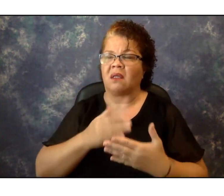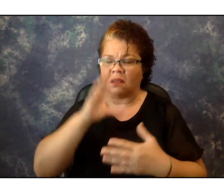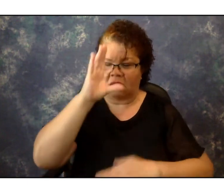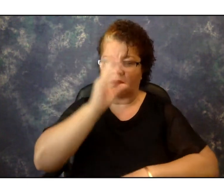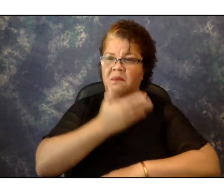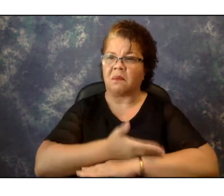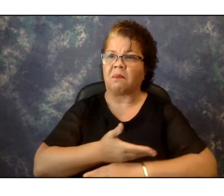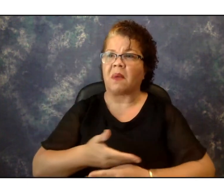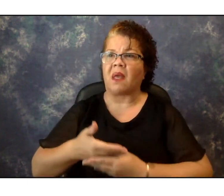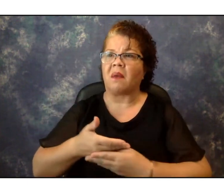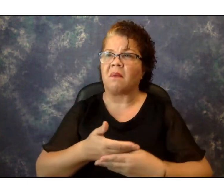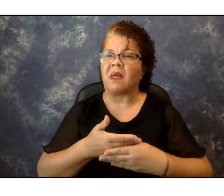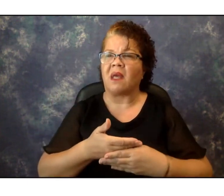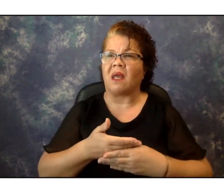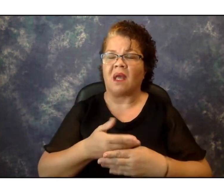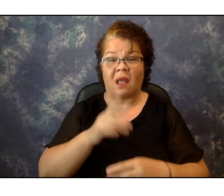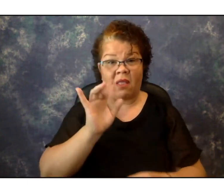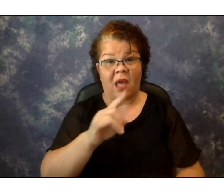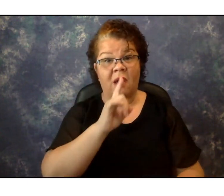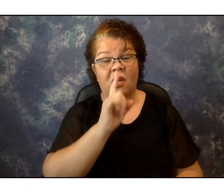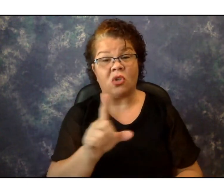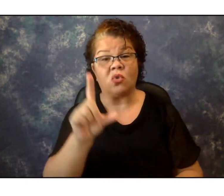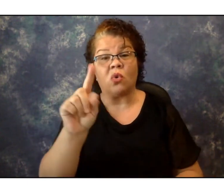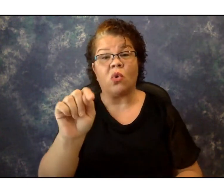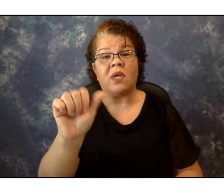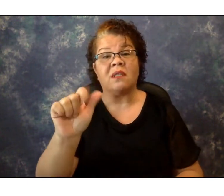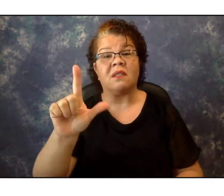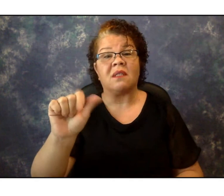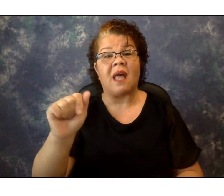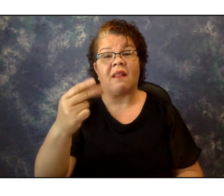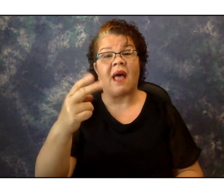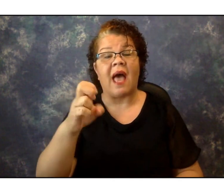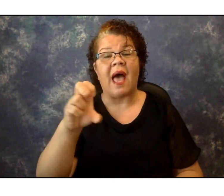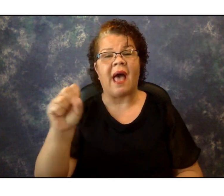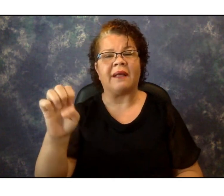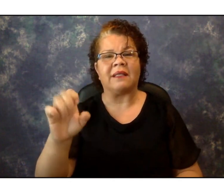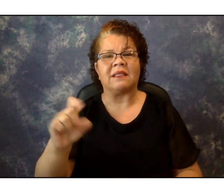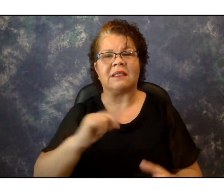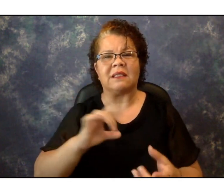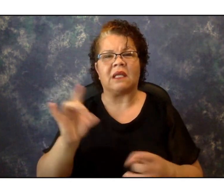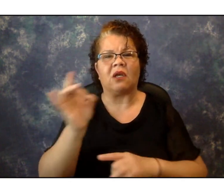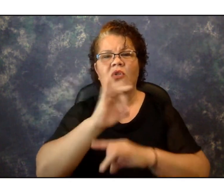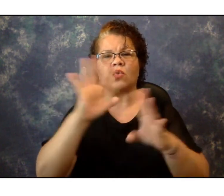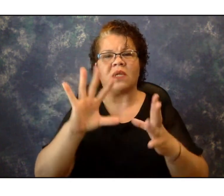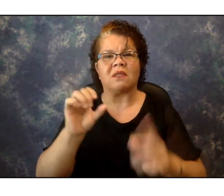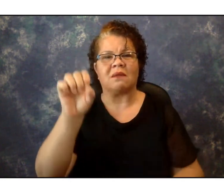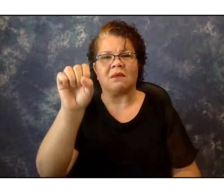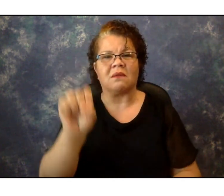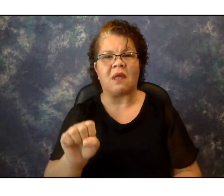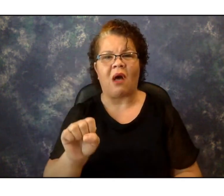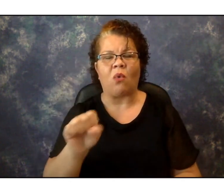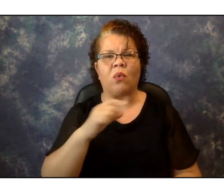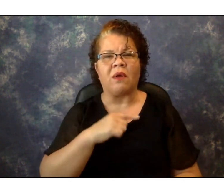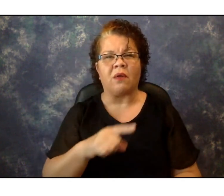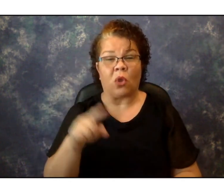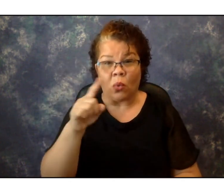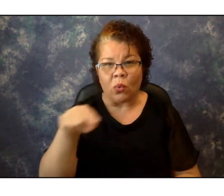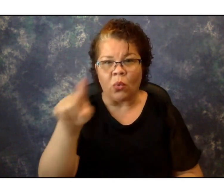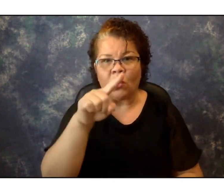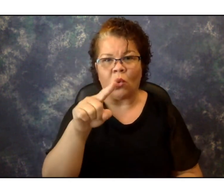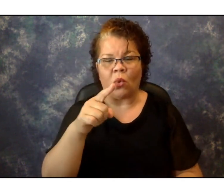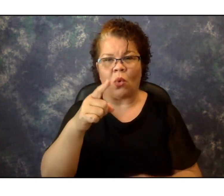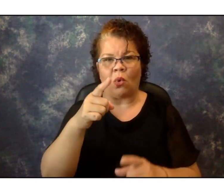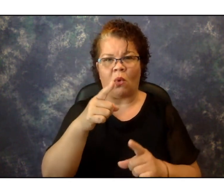twisting south. The Delta death's second cousin, once removed. You down for only the